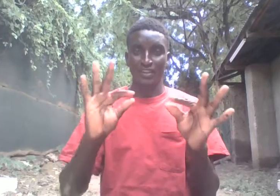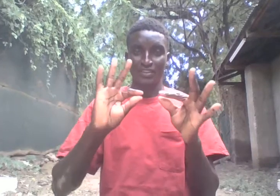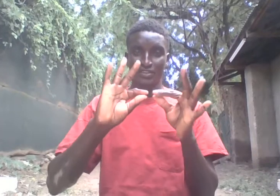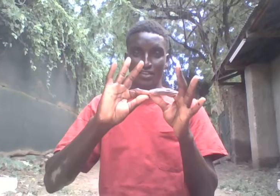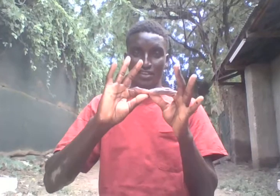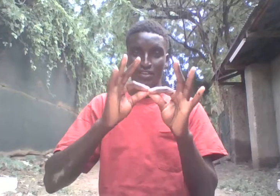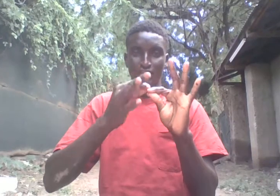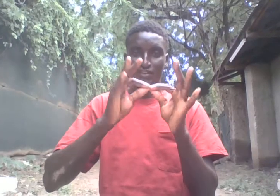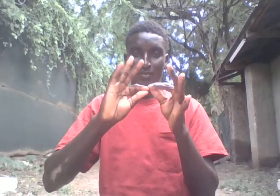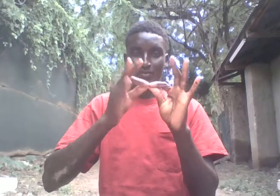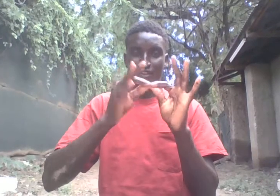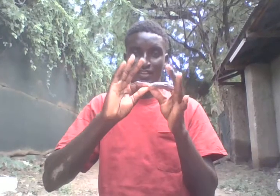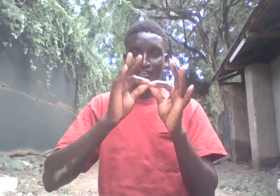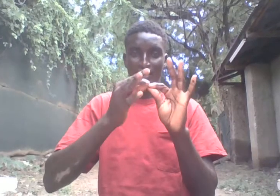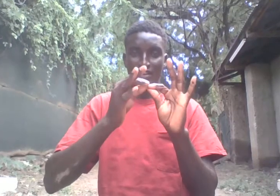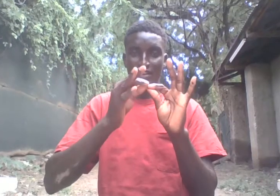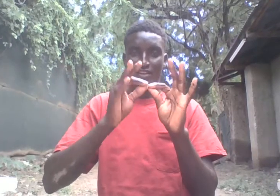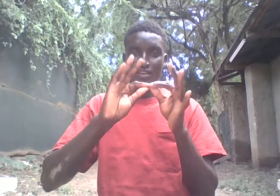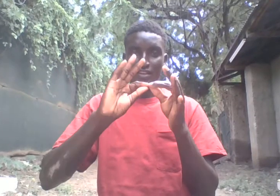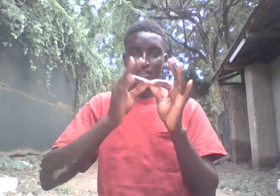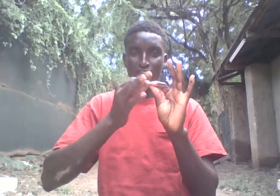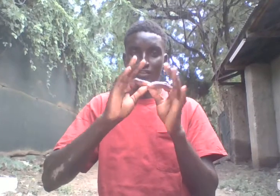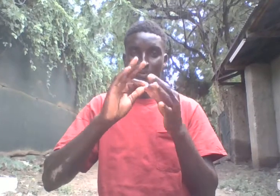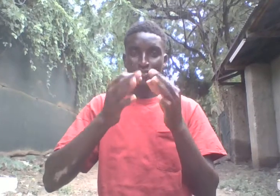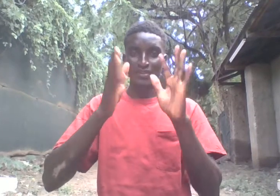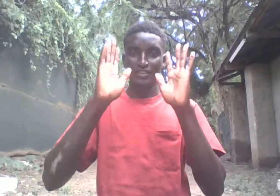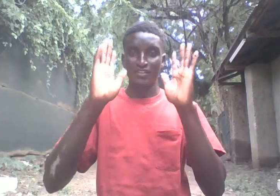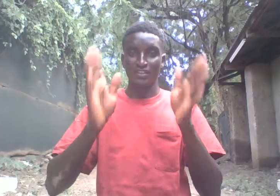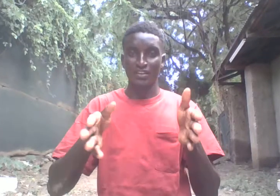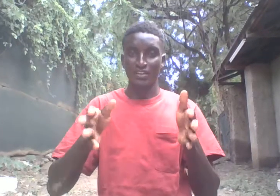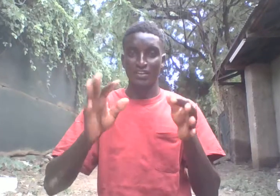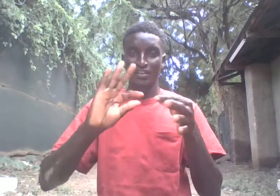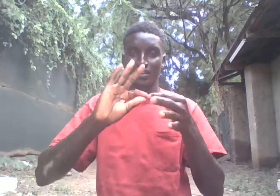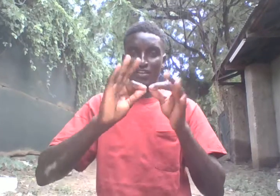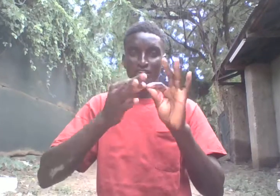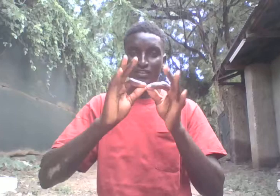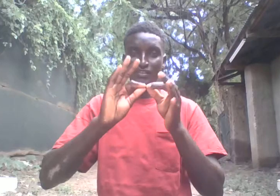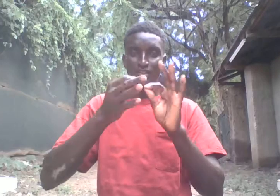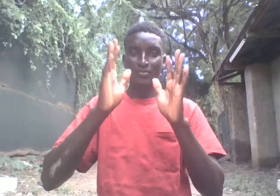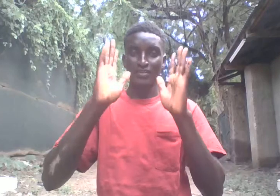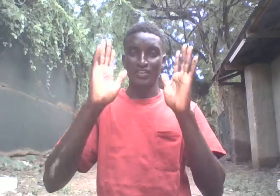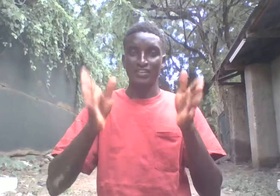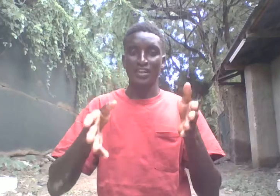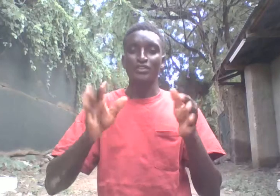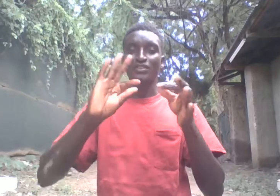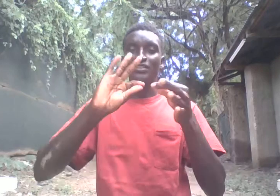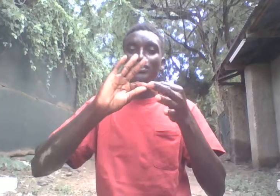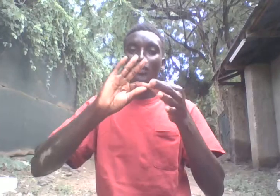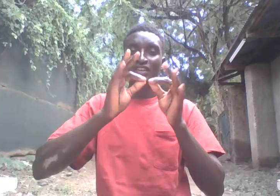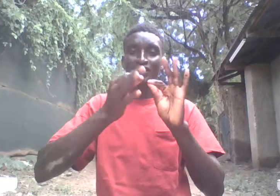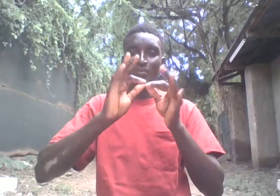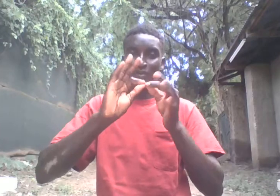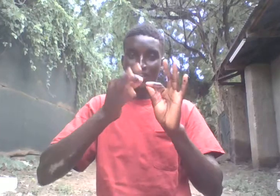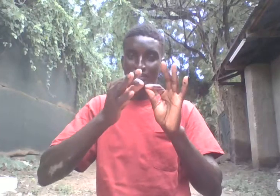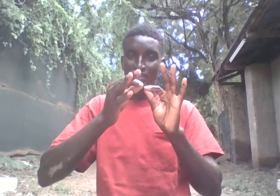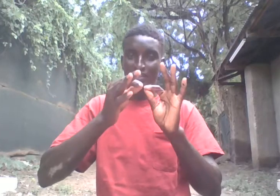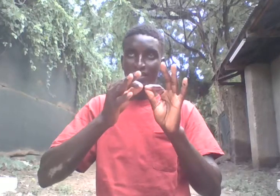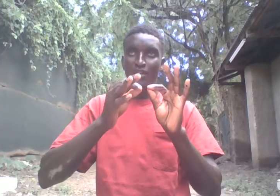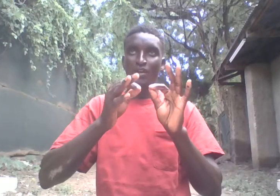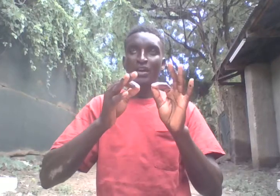is interpreter, interpreter, interpreter. So this is to interpret, but